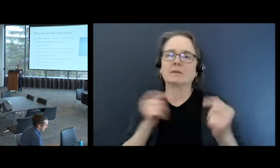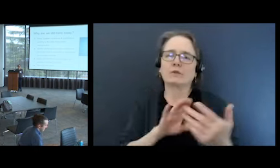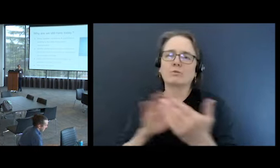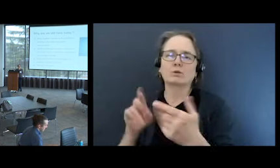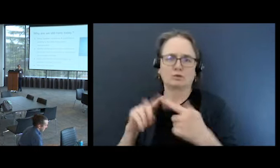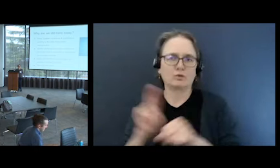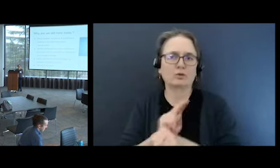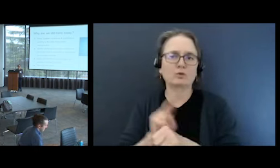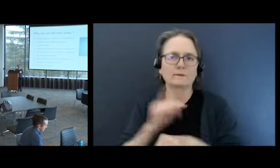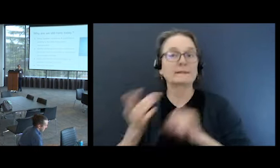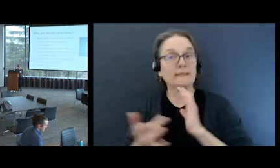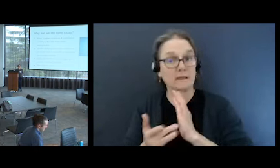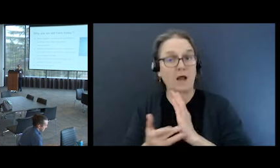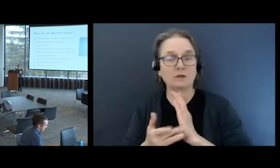agencies